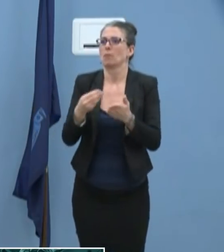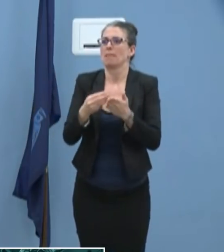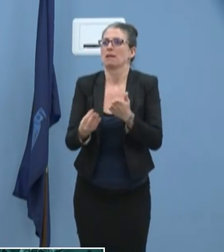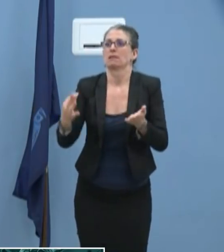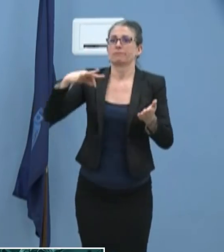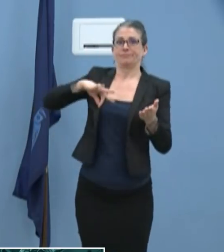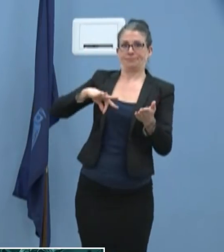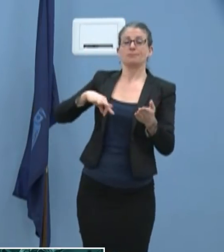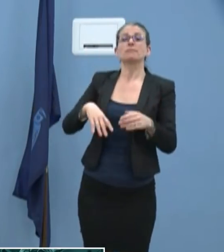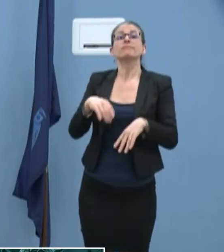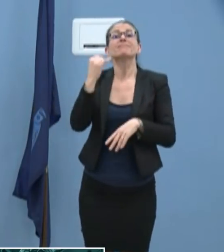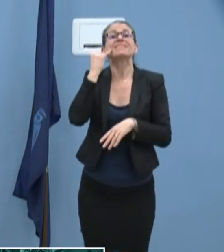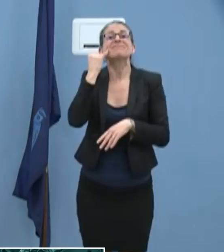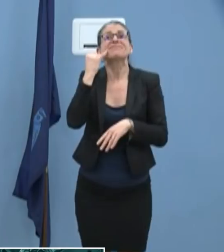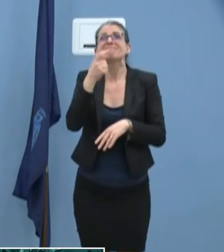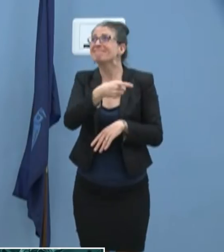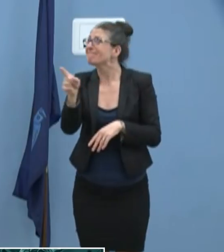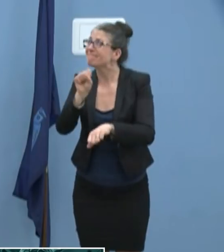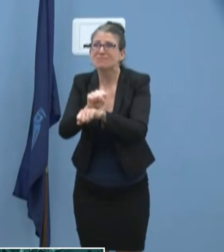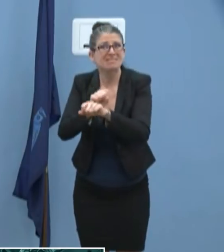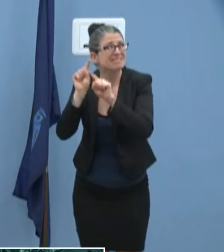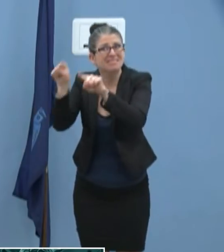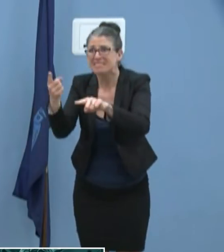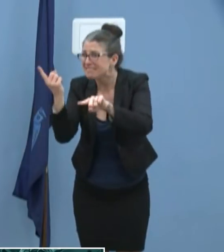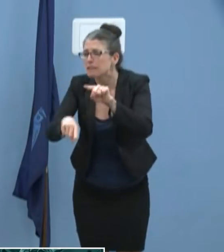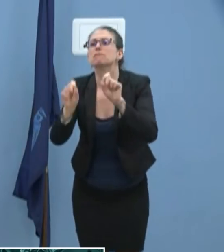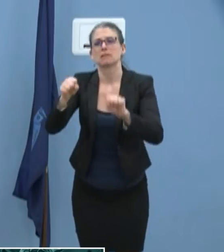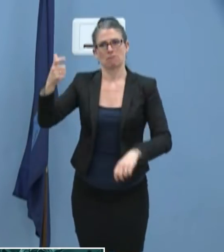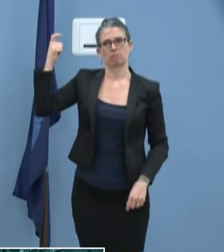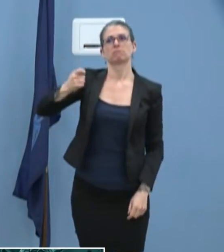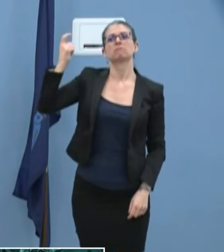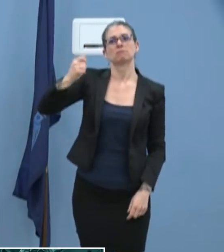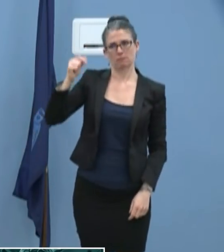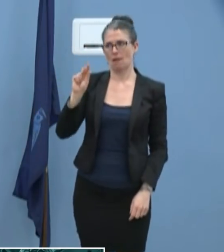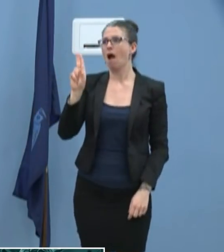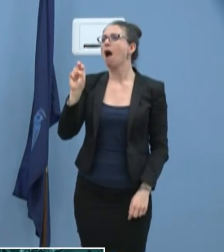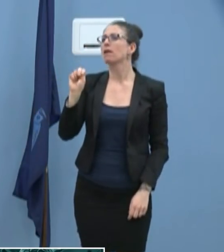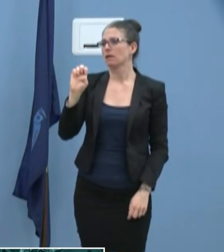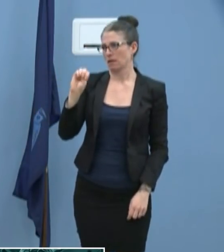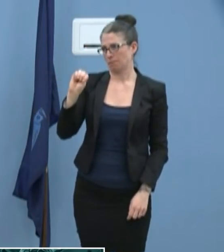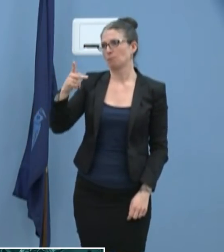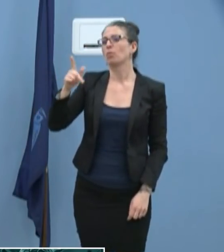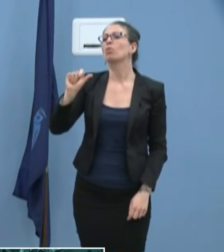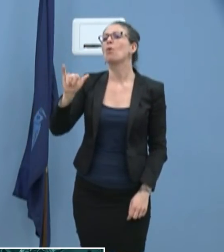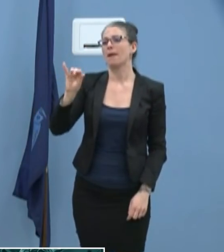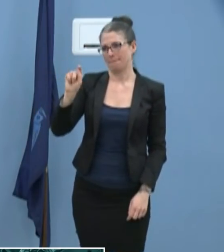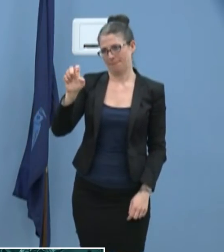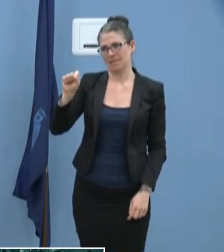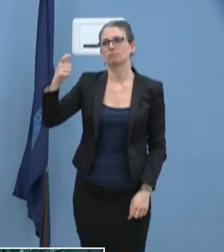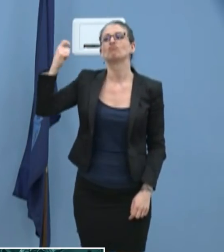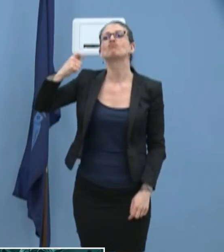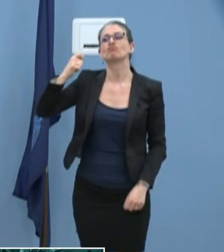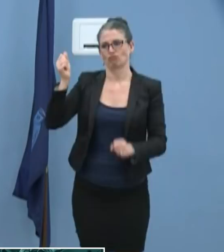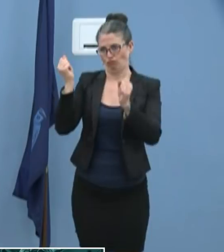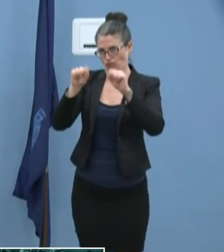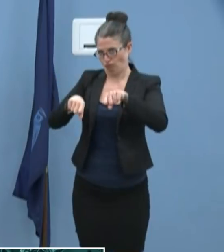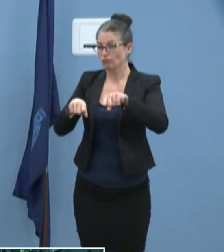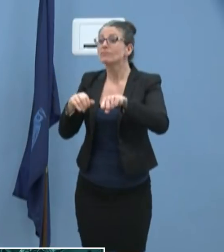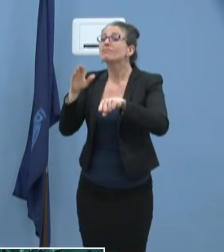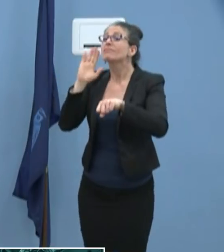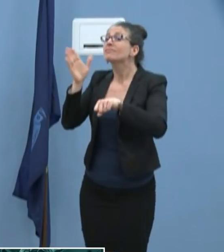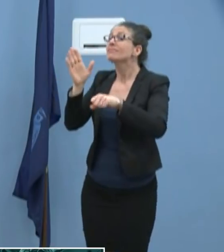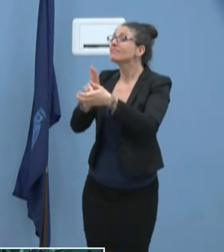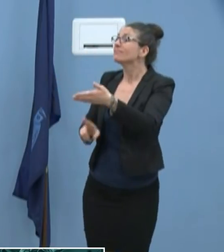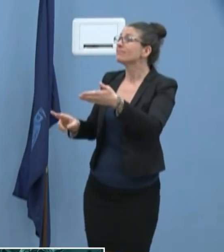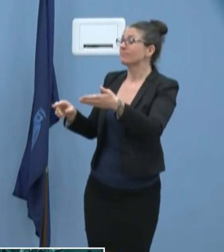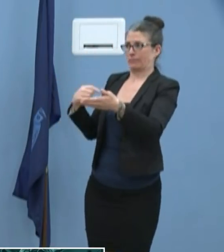impacting employers' experience ratings. And signing the emergency omnibus bill passed last